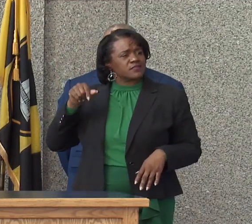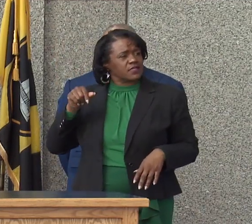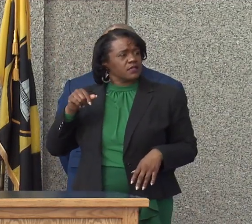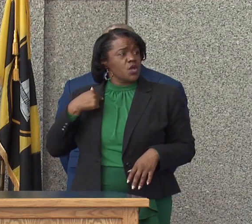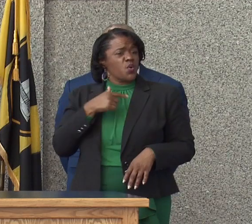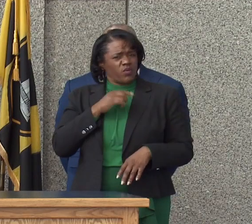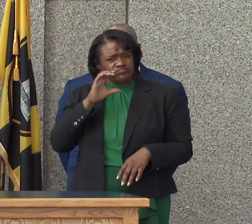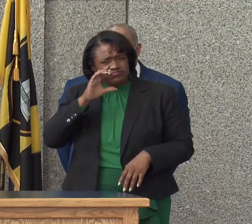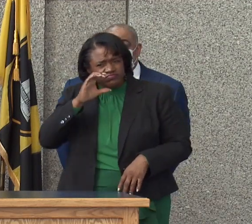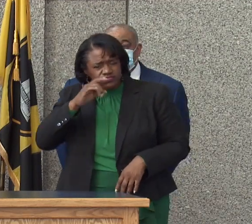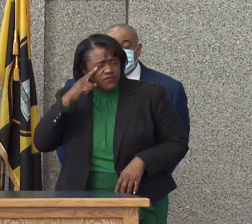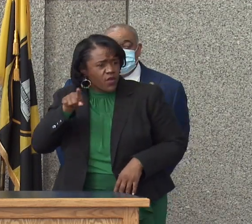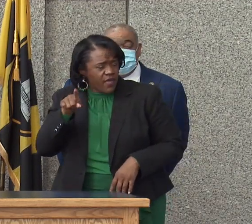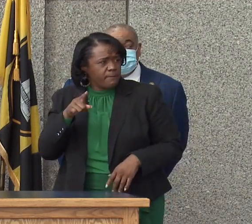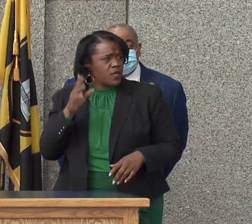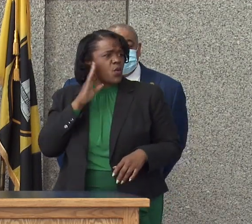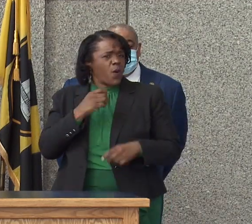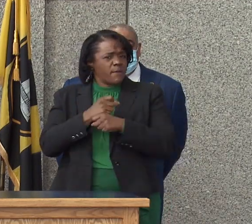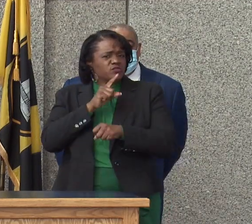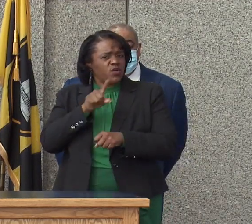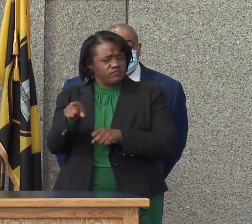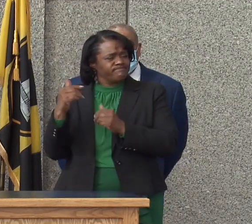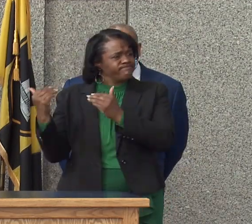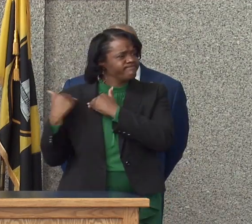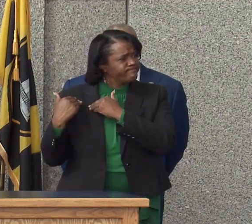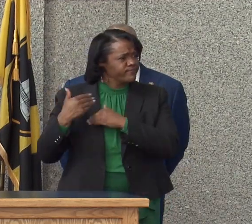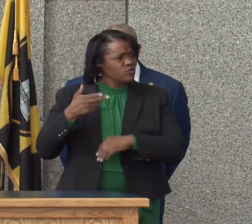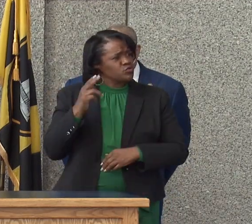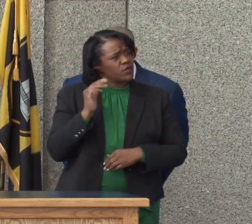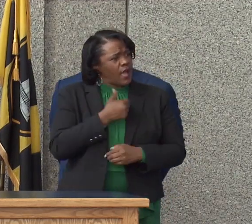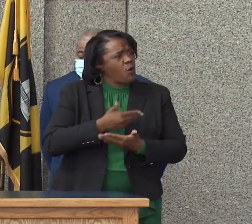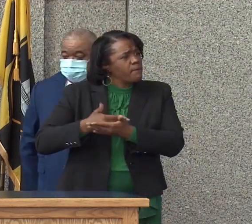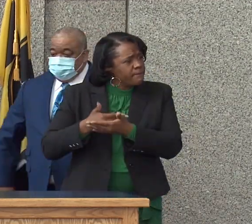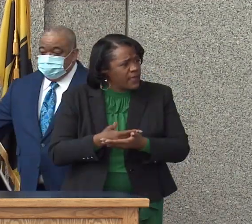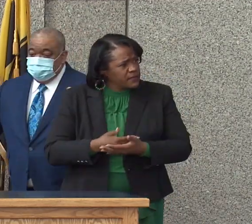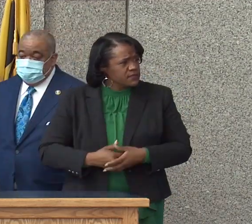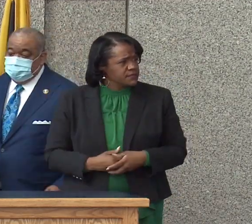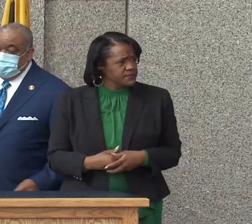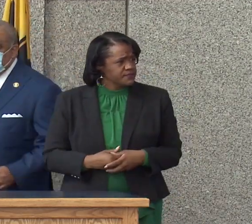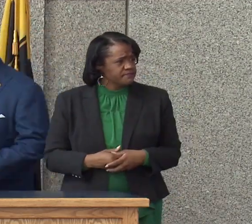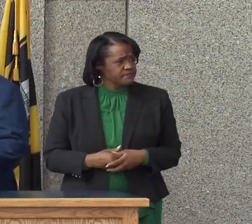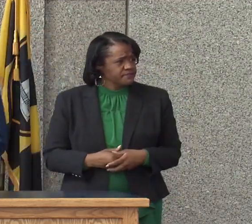going after these people aggressively and holding them accountable for shooting our babies.